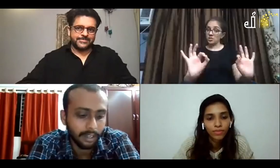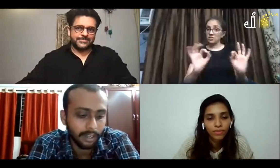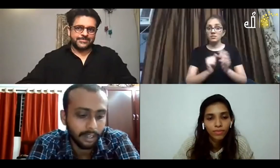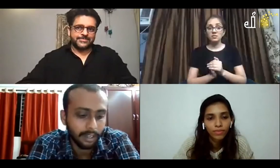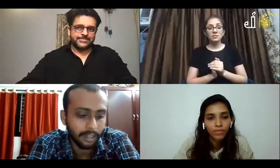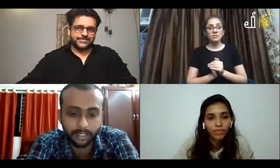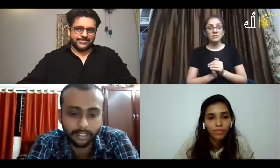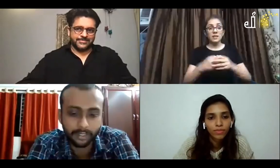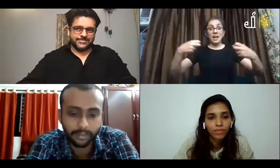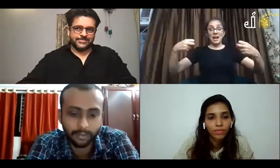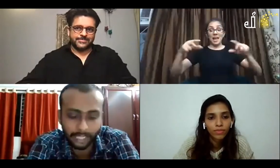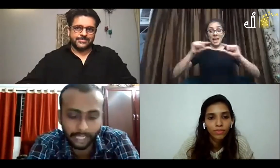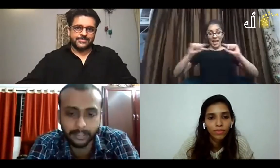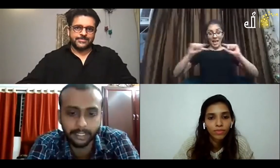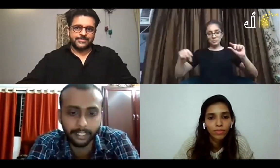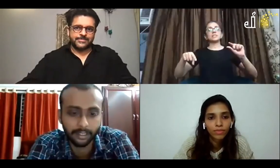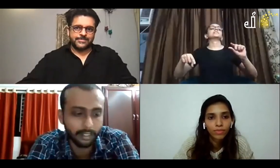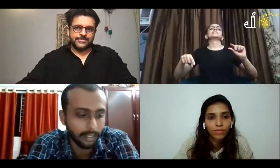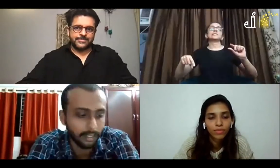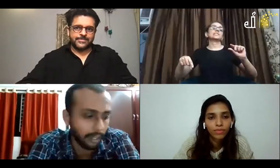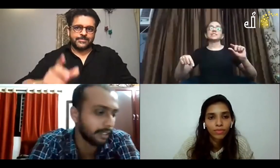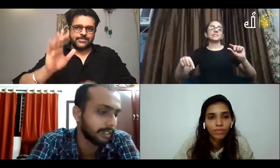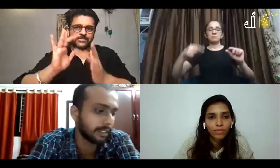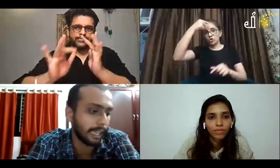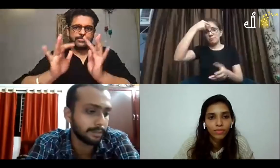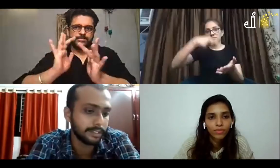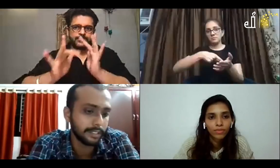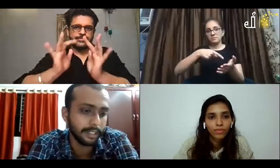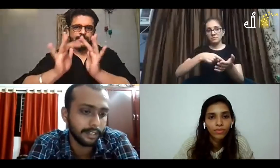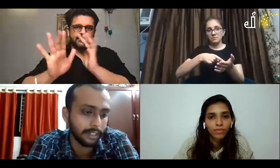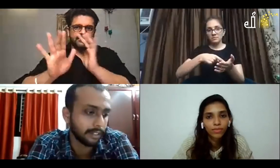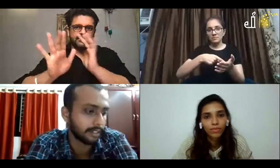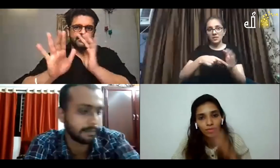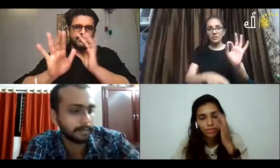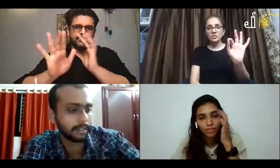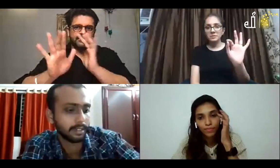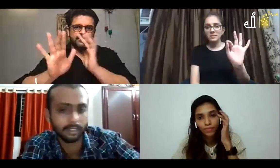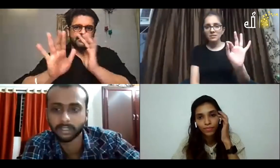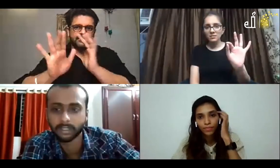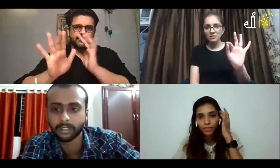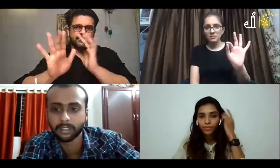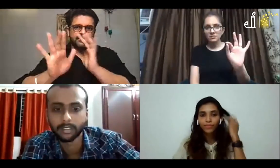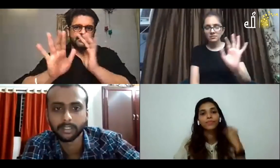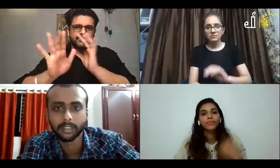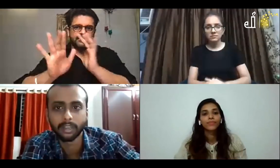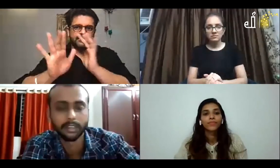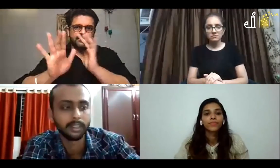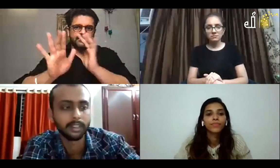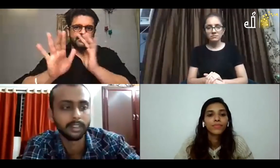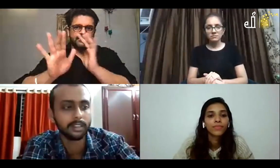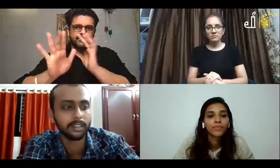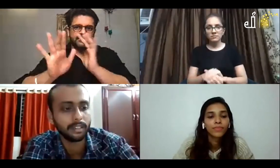The caption beneath it was actually misleading. I think the caption said that Just a minute.